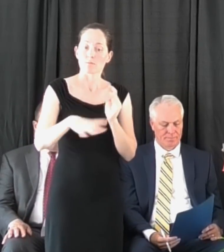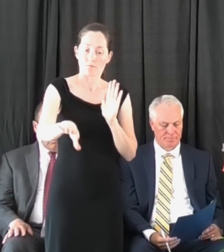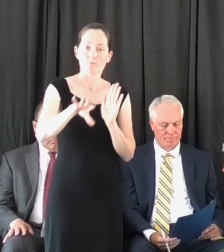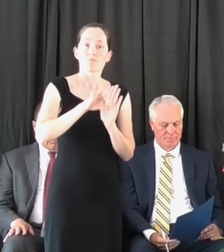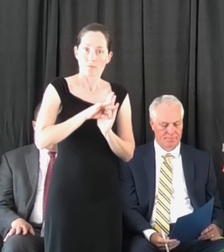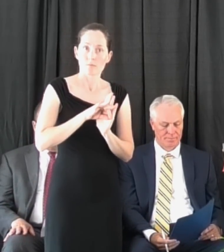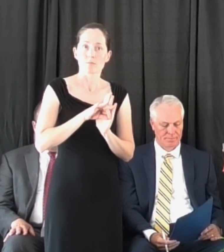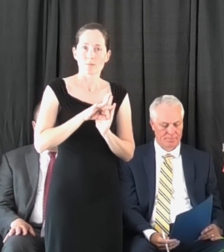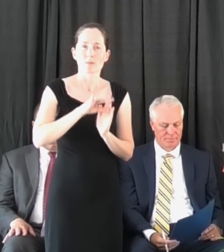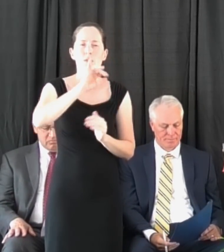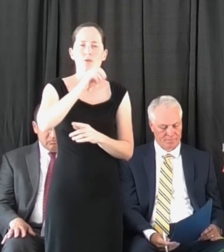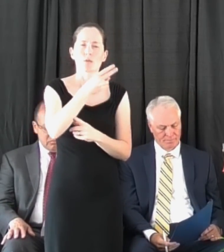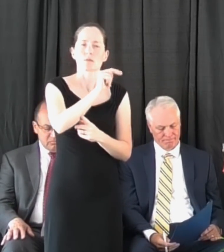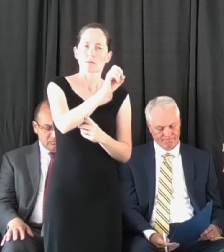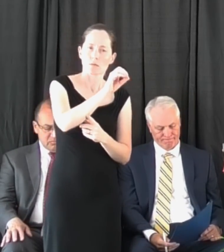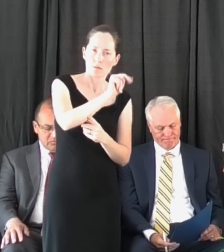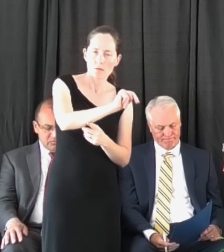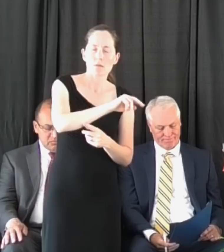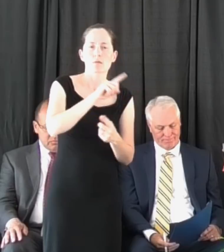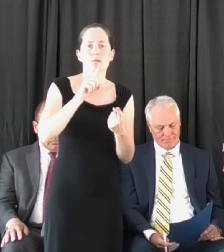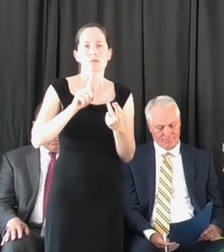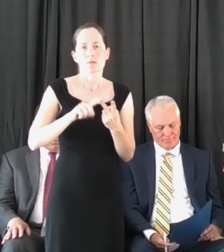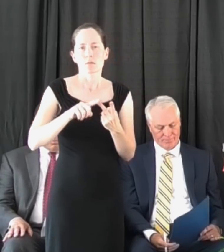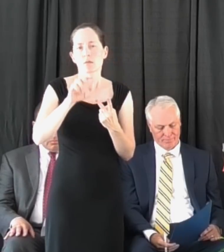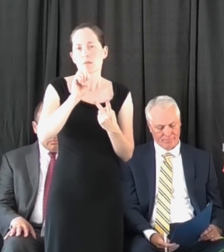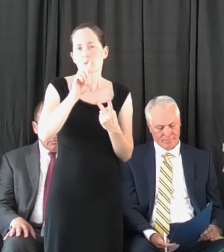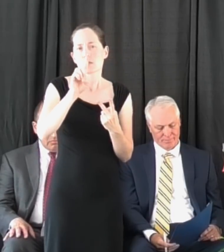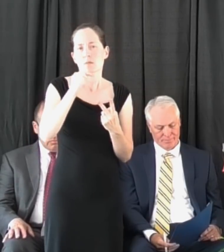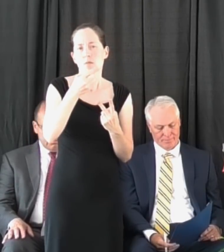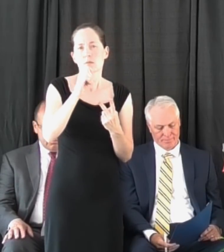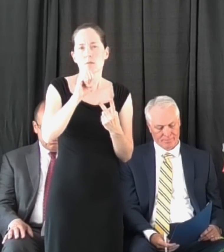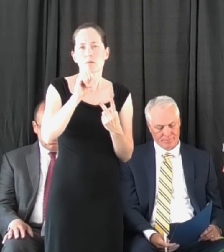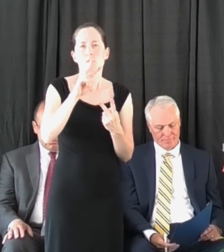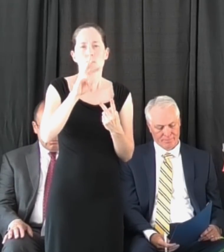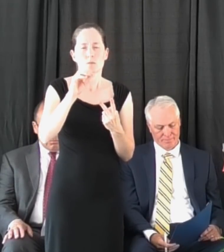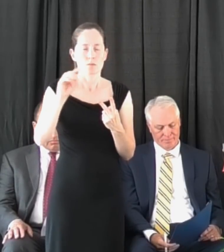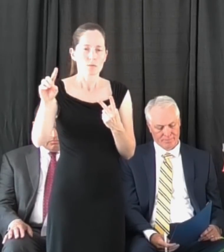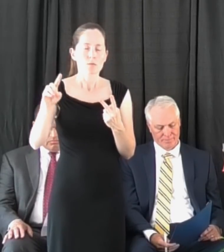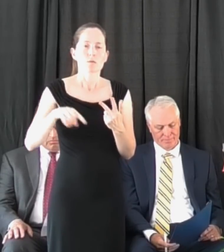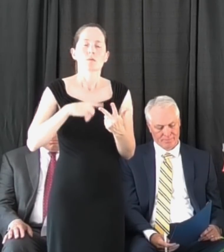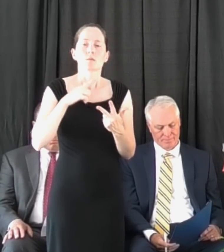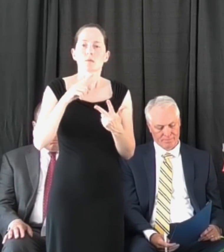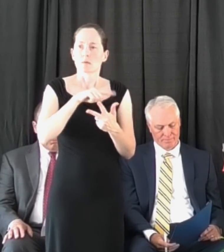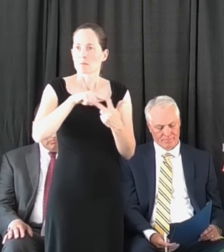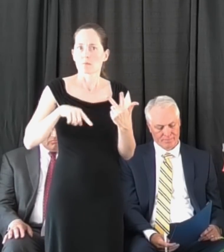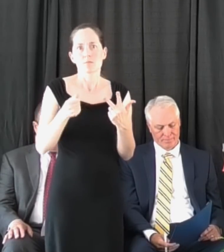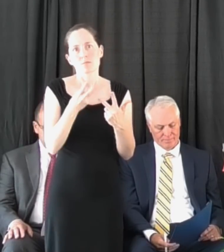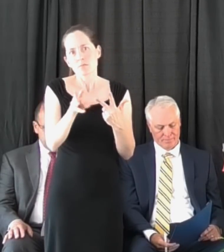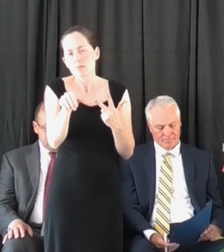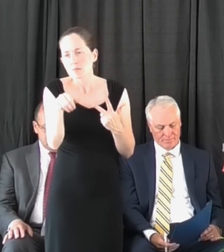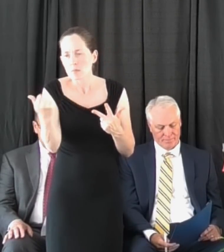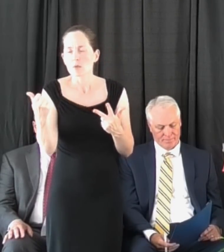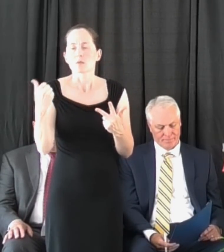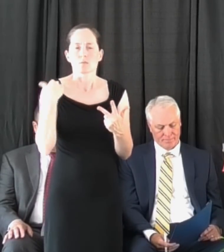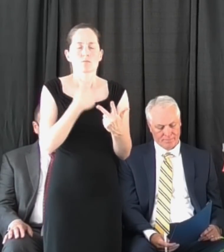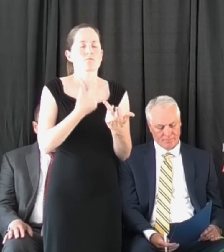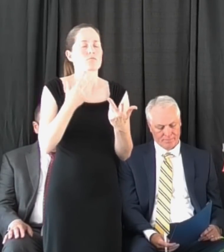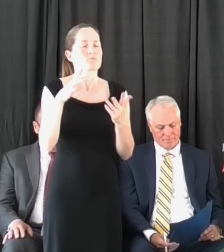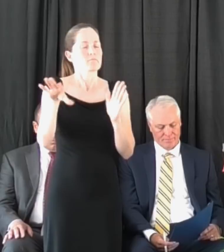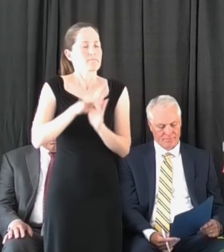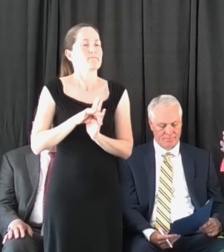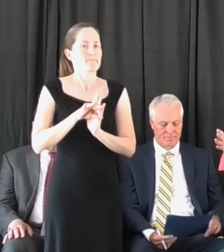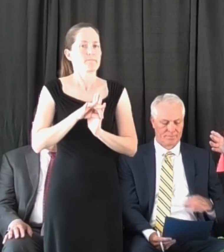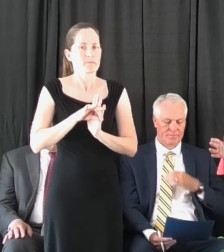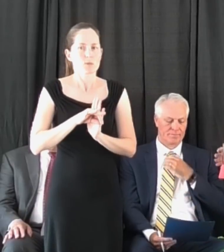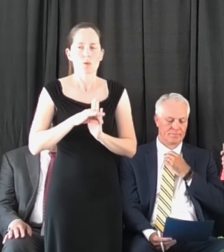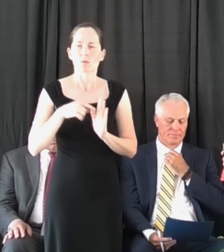Johnson Controls were chosen. Thoughtful deliberation and planning went into every part of this